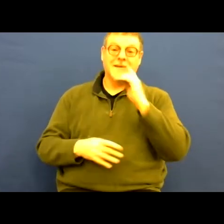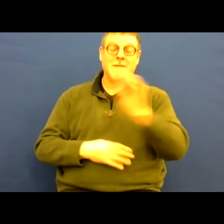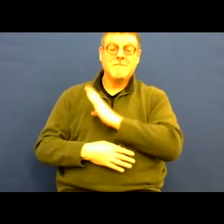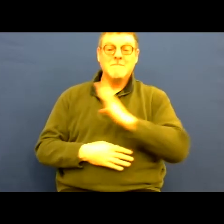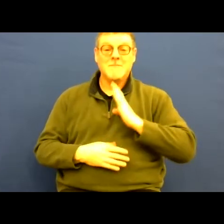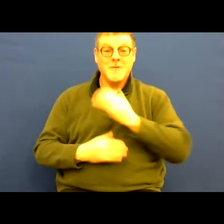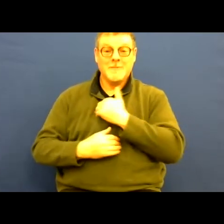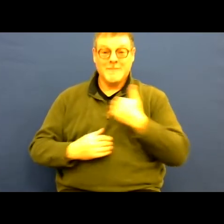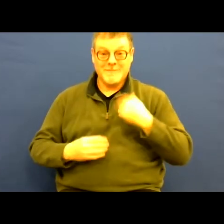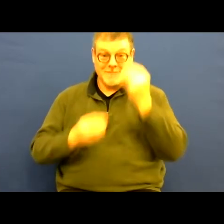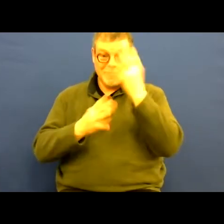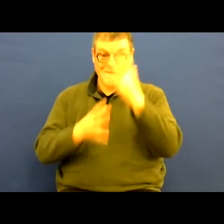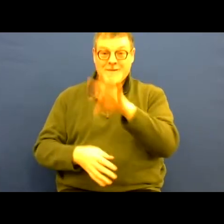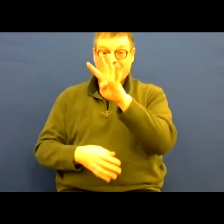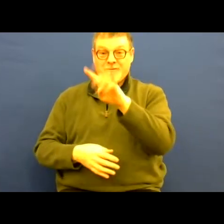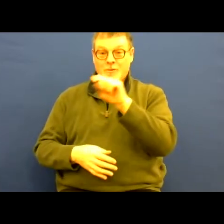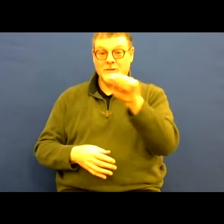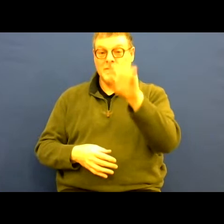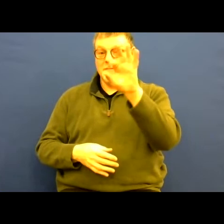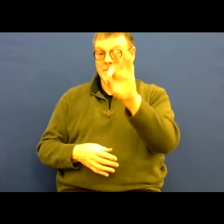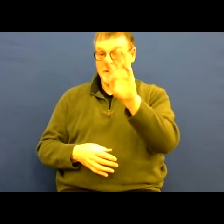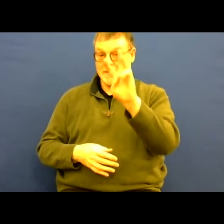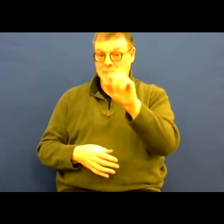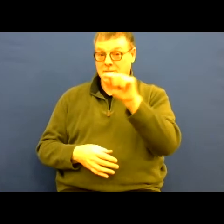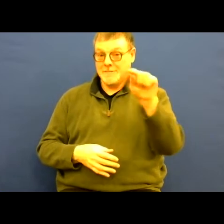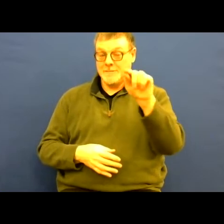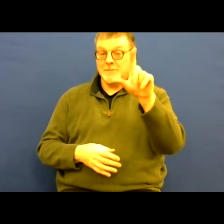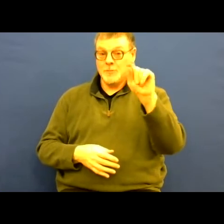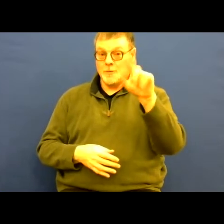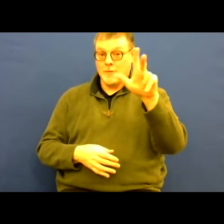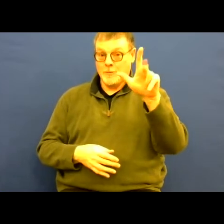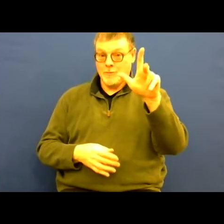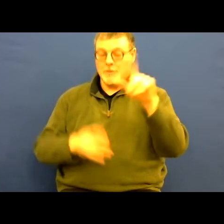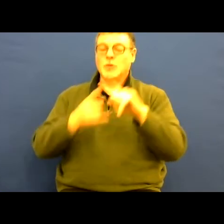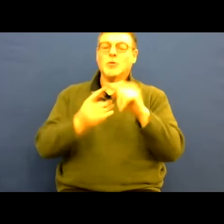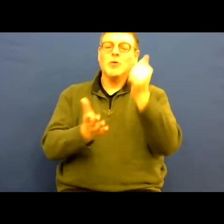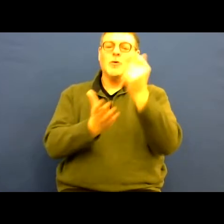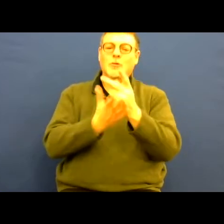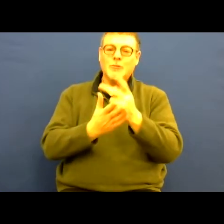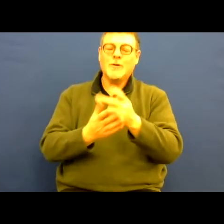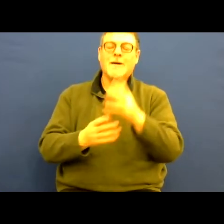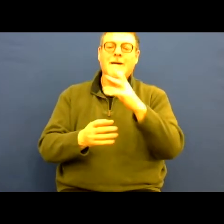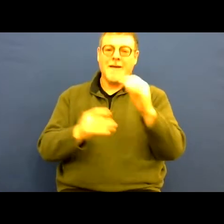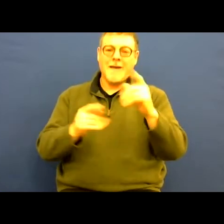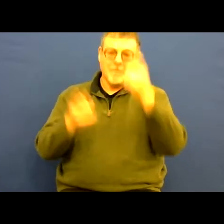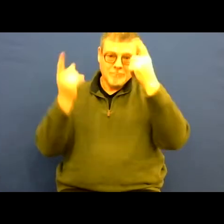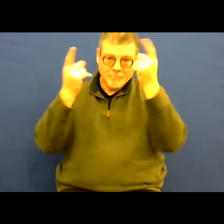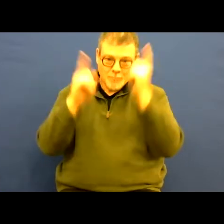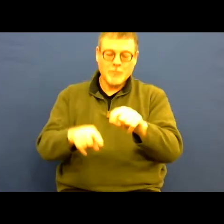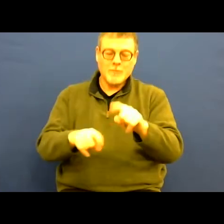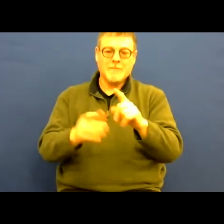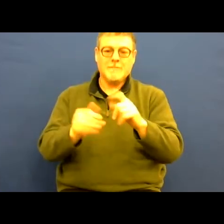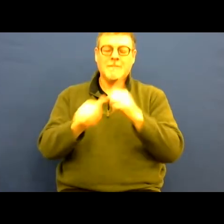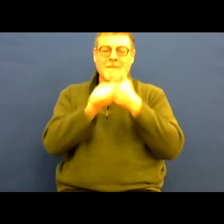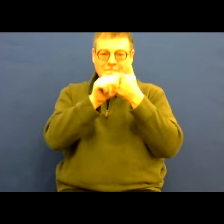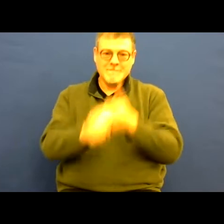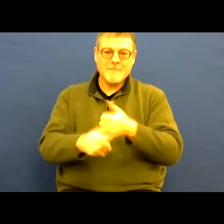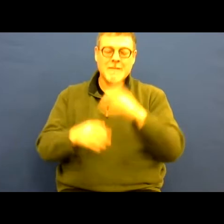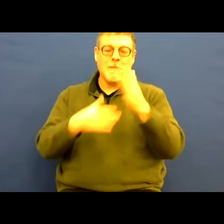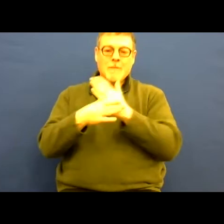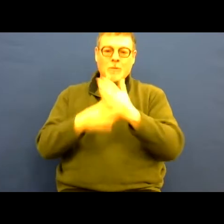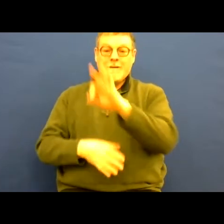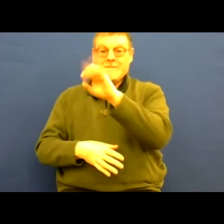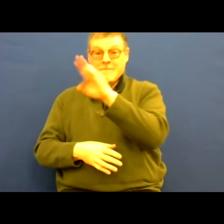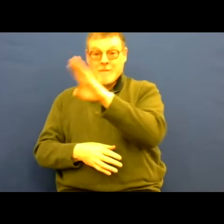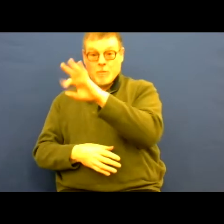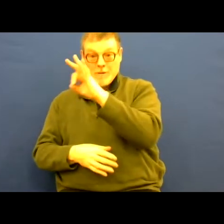members, I have resolution number 4-96, 2023 to authorize and or ratify the following agreements executed between